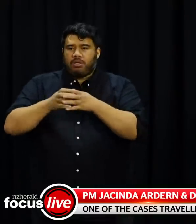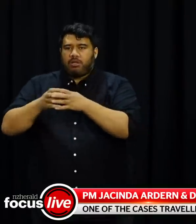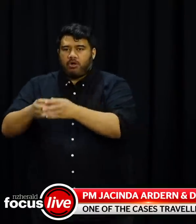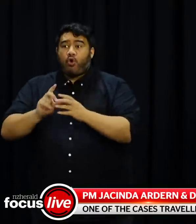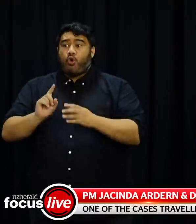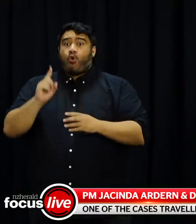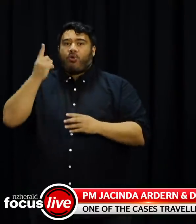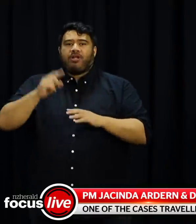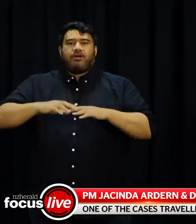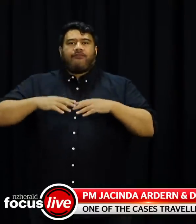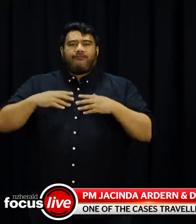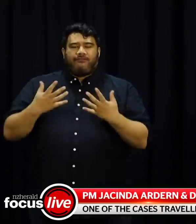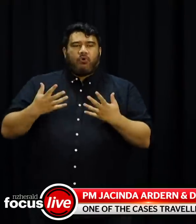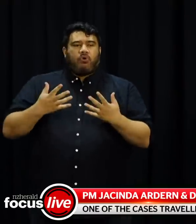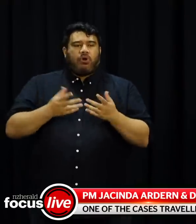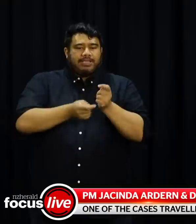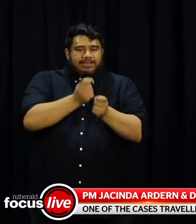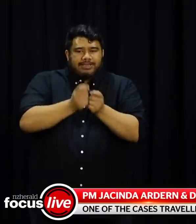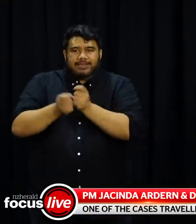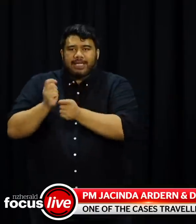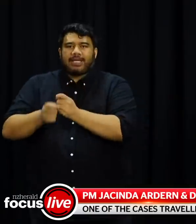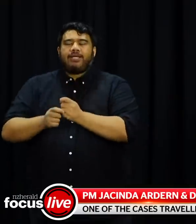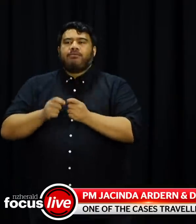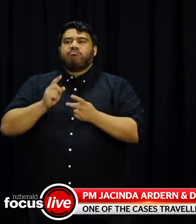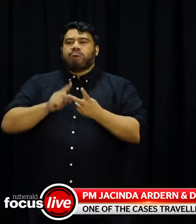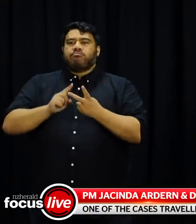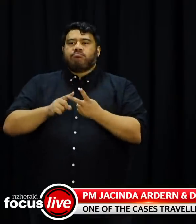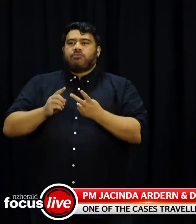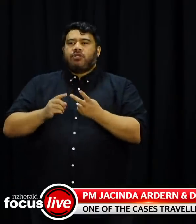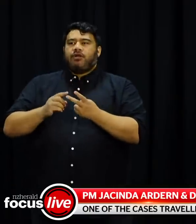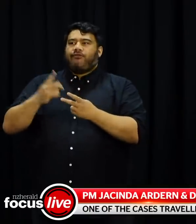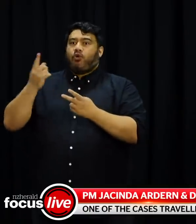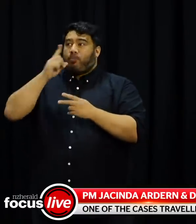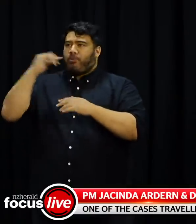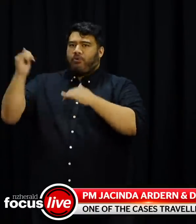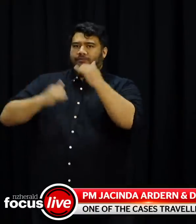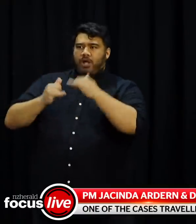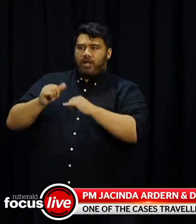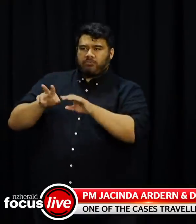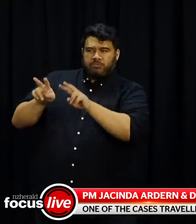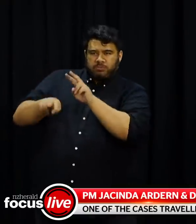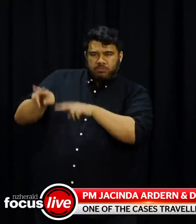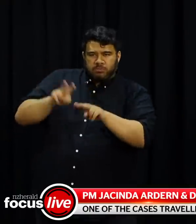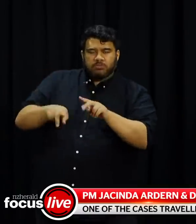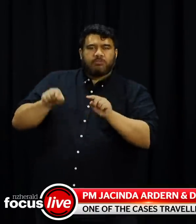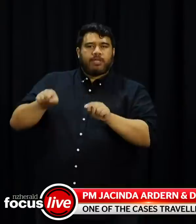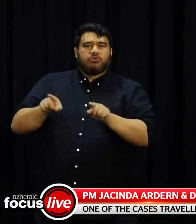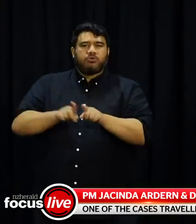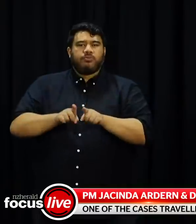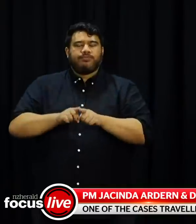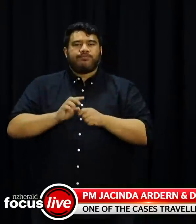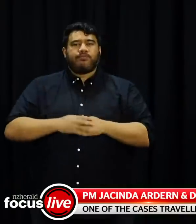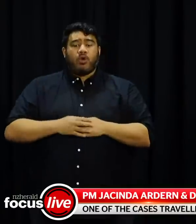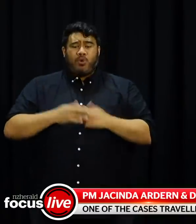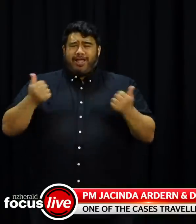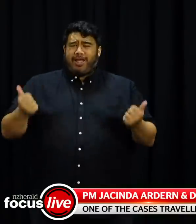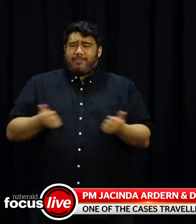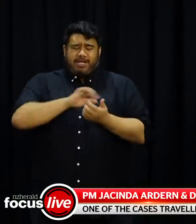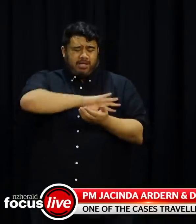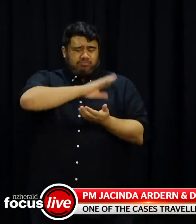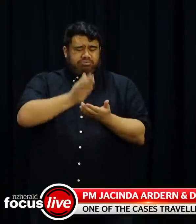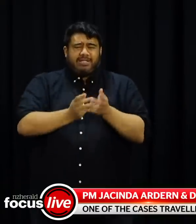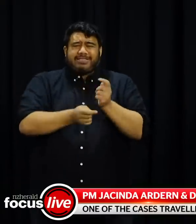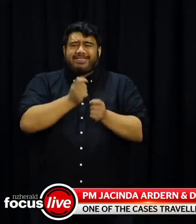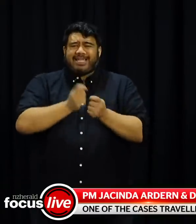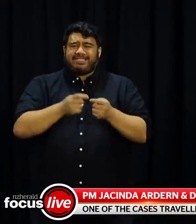isolation, quarantine and at the border. We have stocks of more than 270,000 tests available across the country,